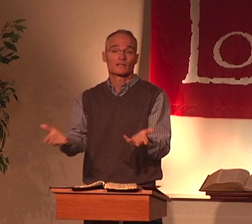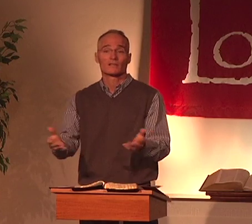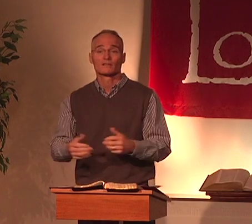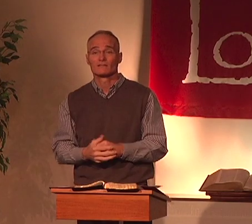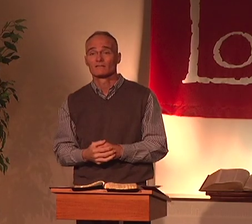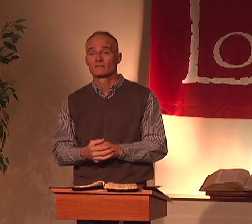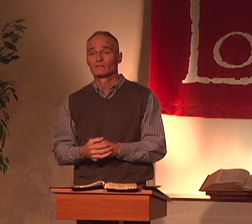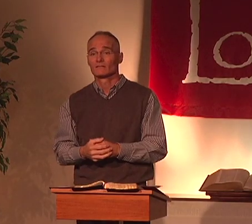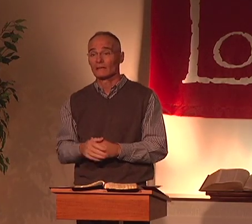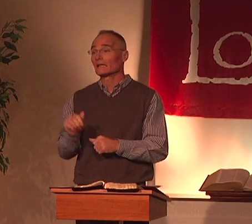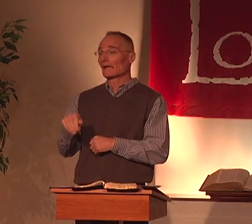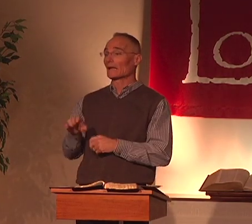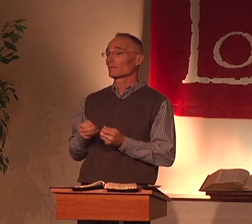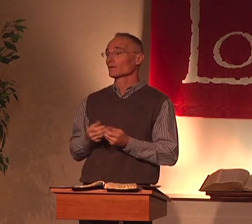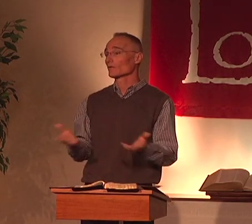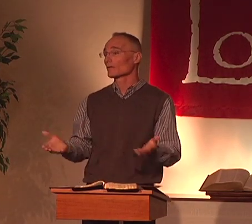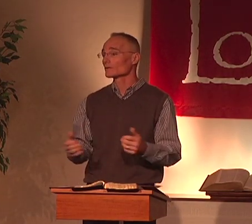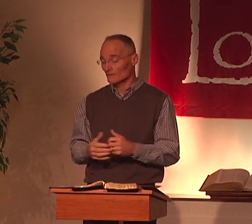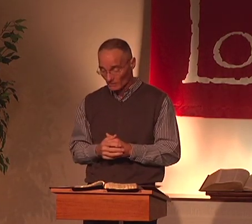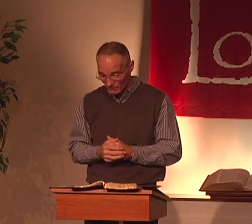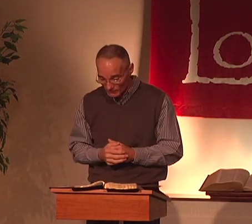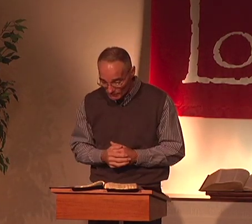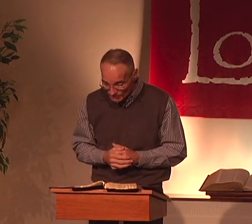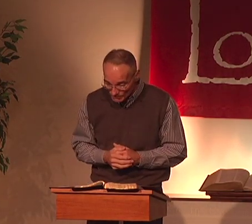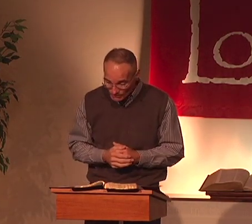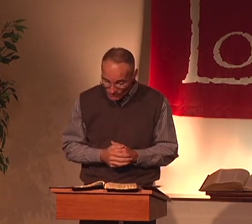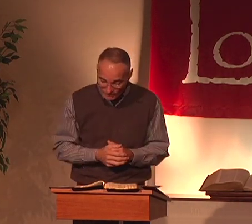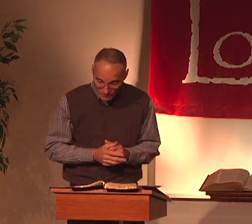And it is exhausting It can be exhausting